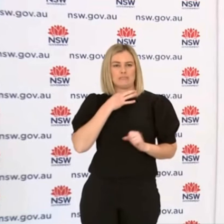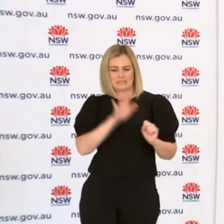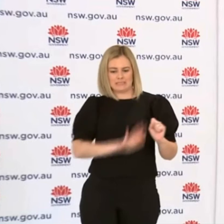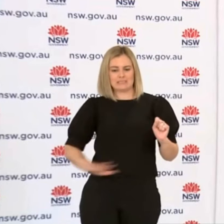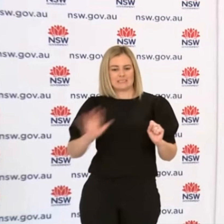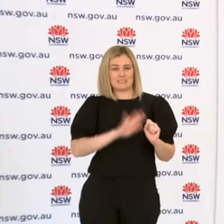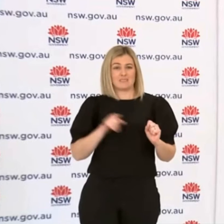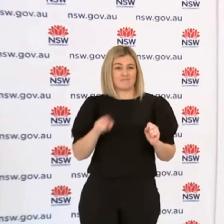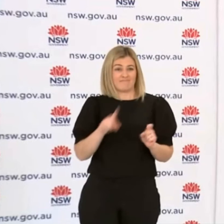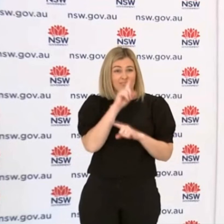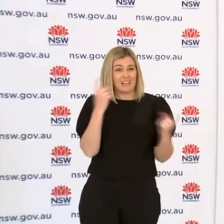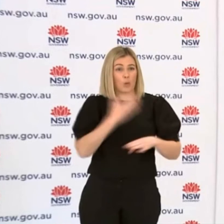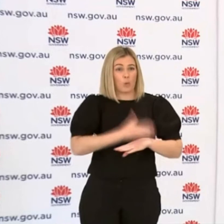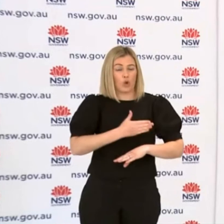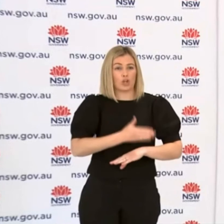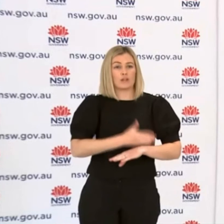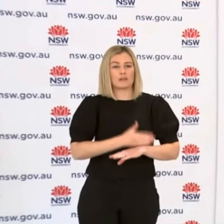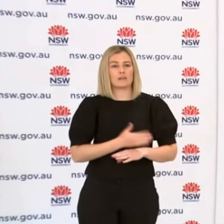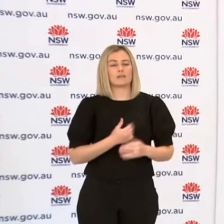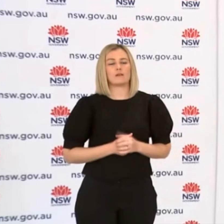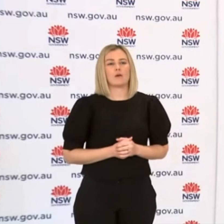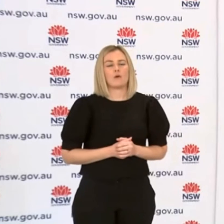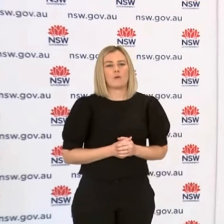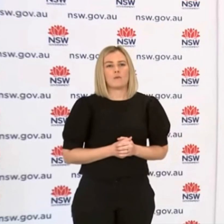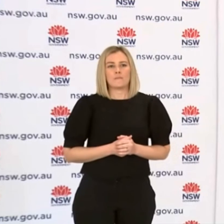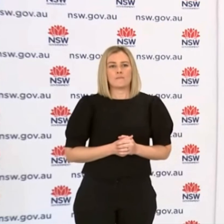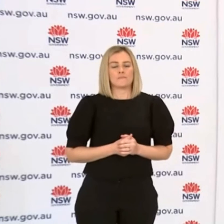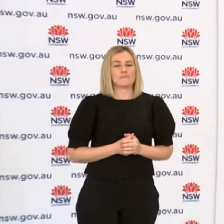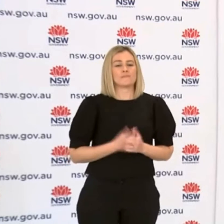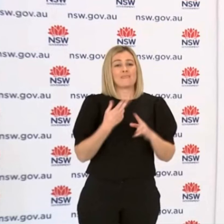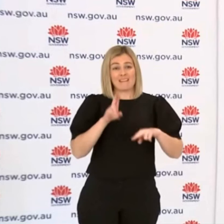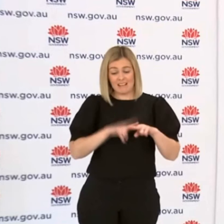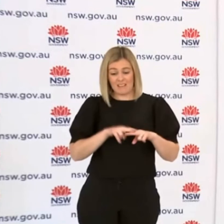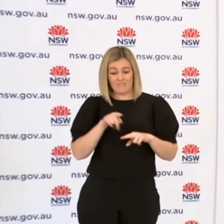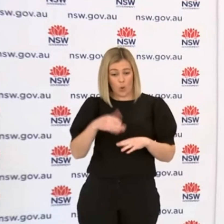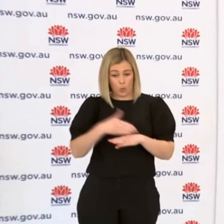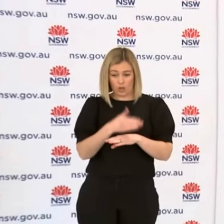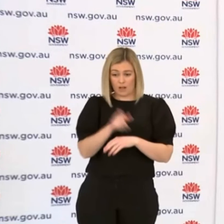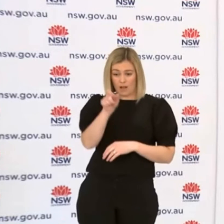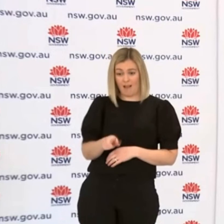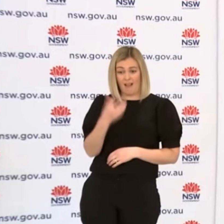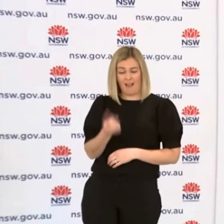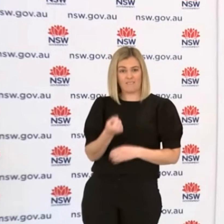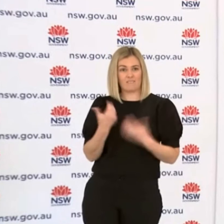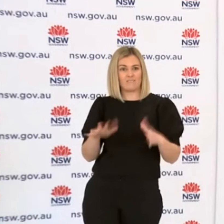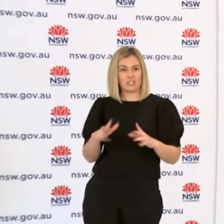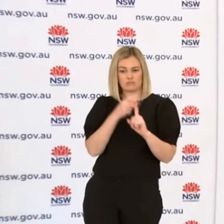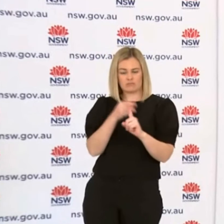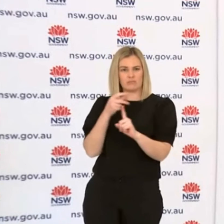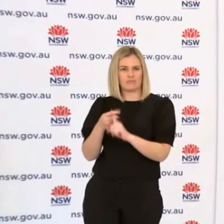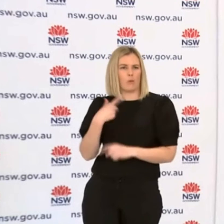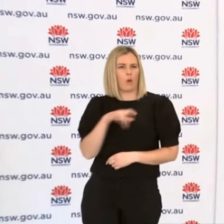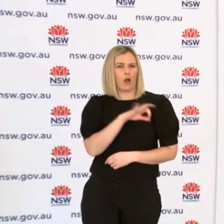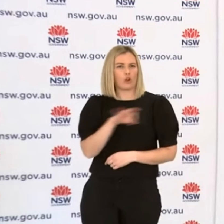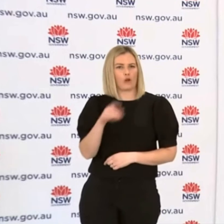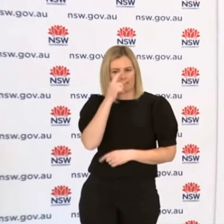offering fully vaxxed tradies the chance to work again? And two, have police been getting reports about tradies travelling